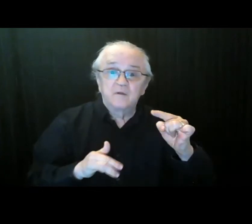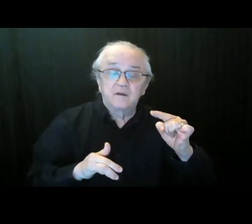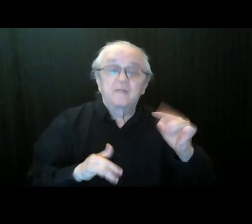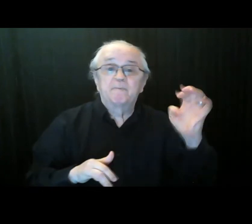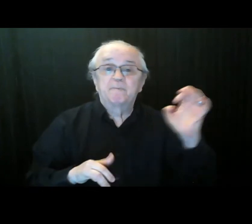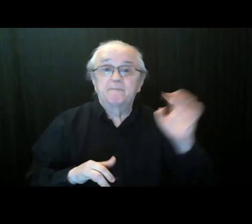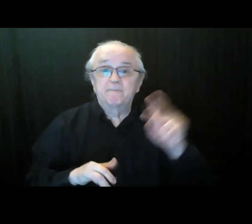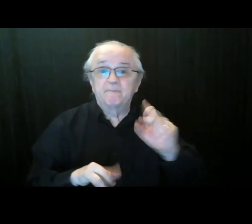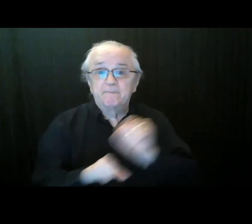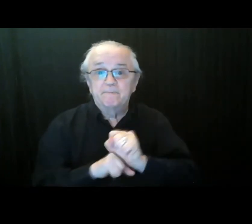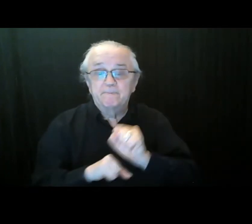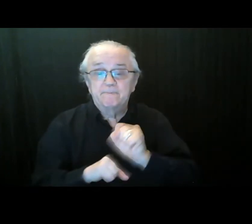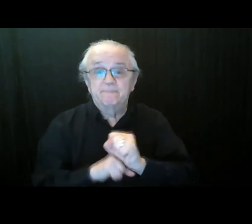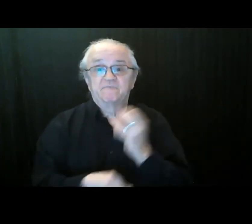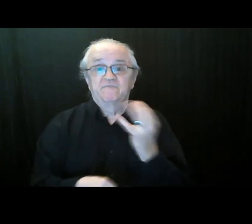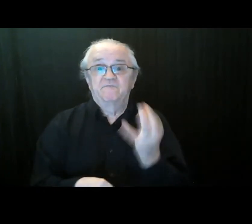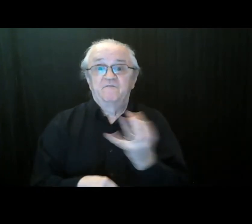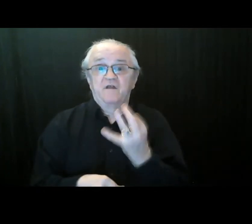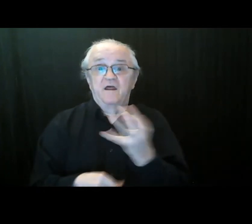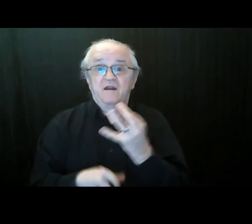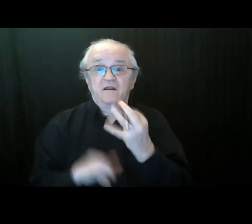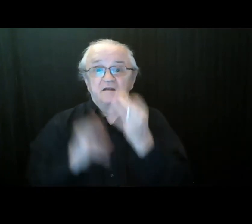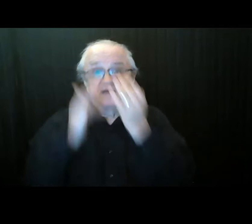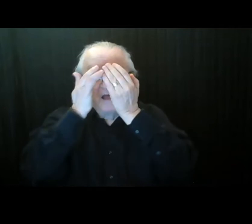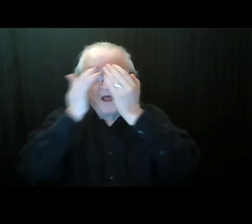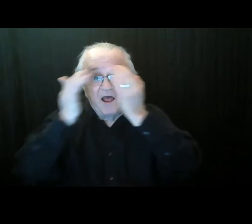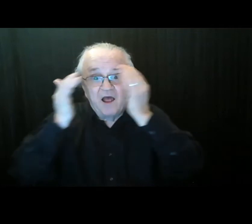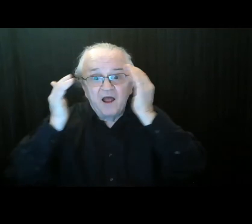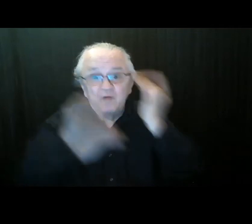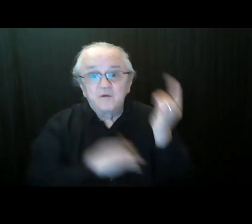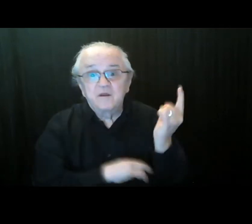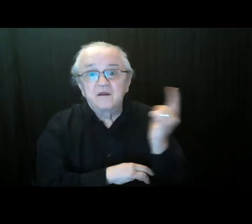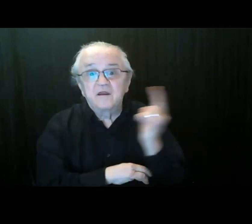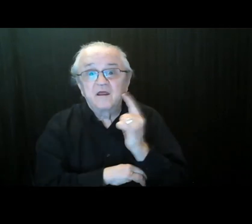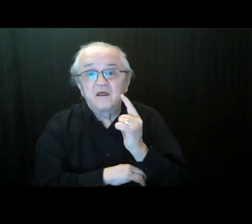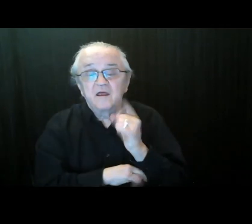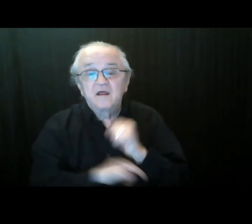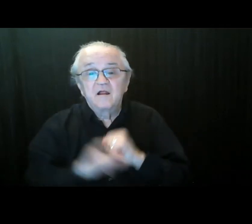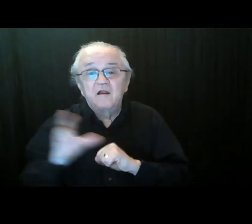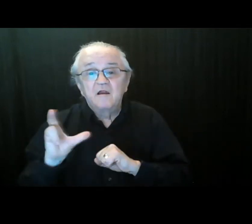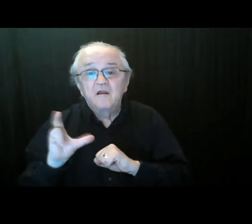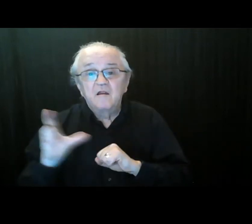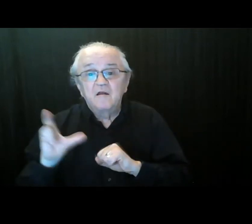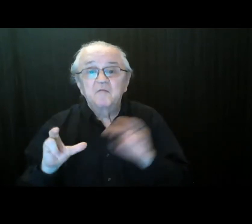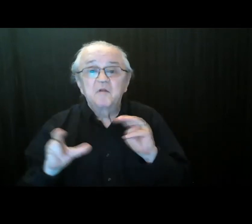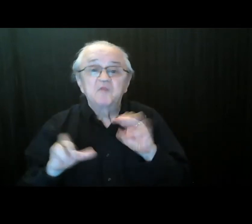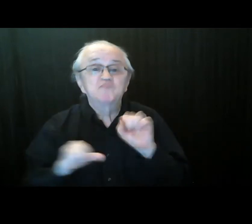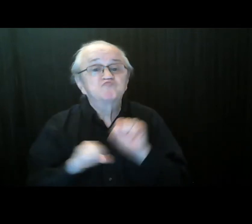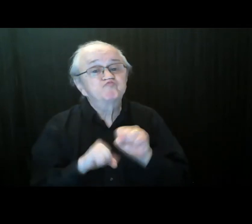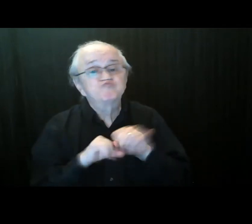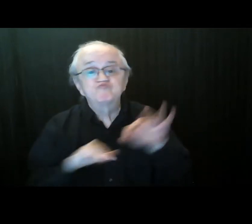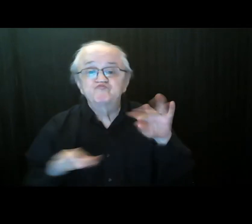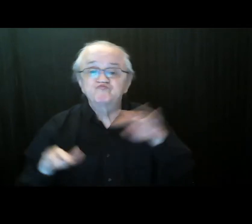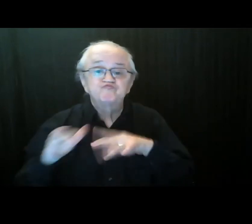Friday, Halloween night, Halloween day, Laura and Michael worked in their house. They